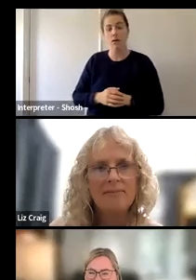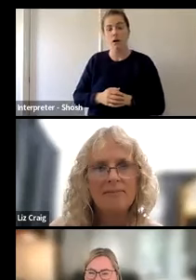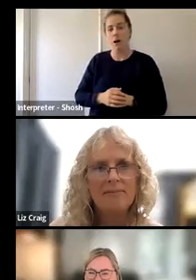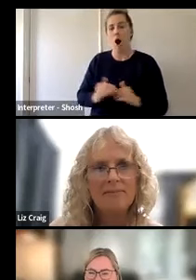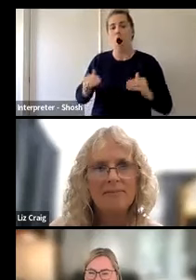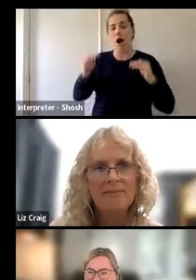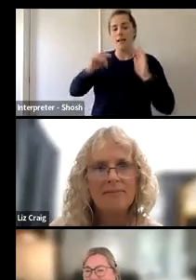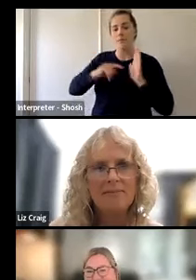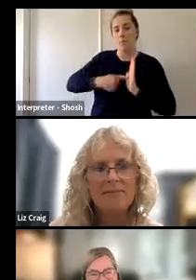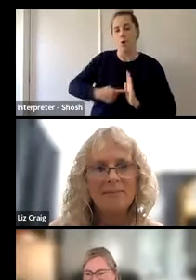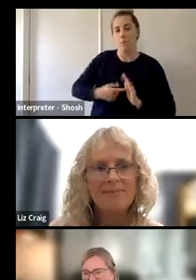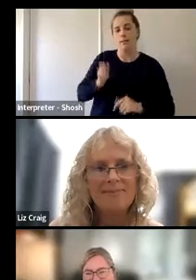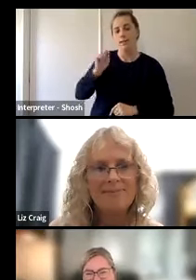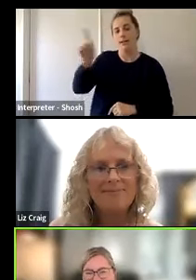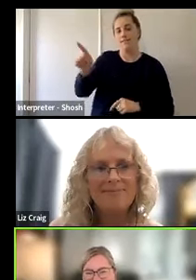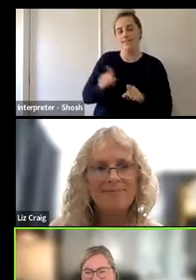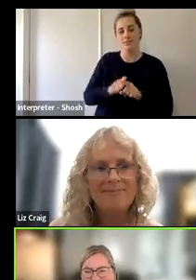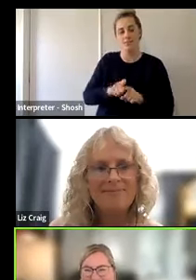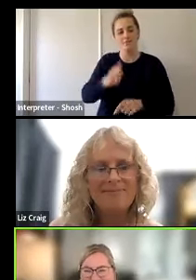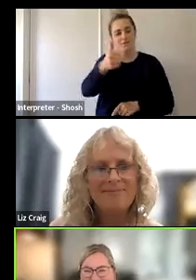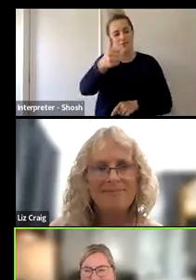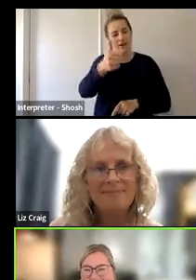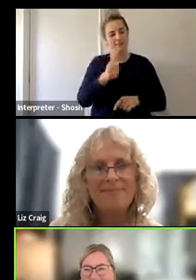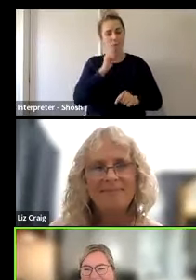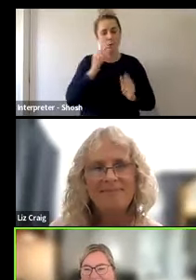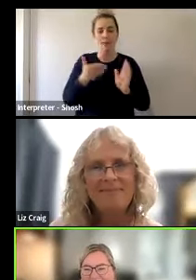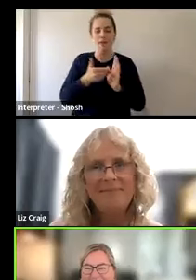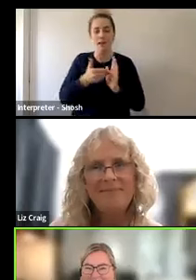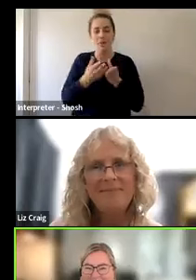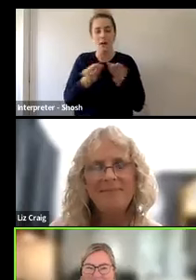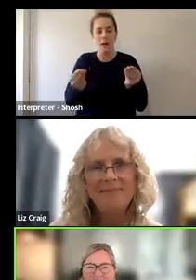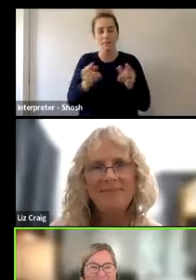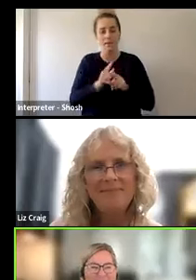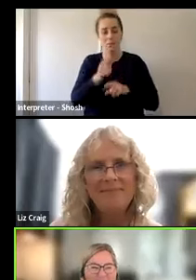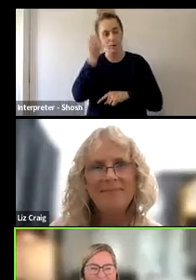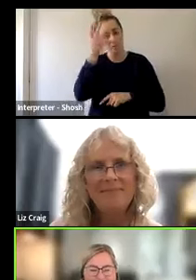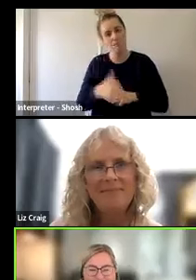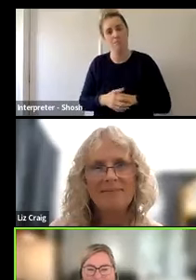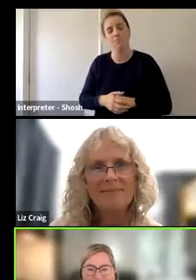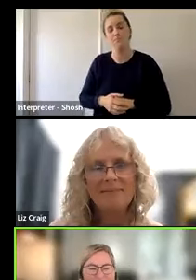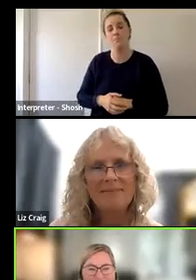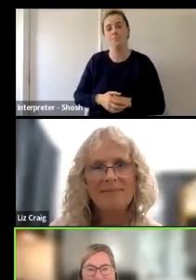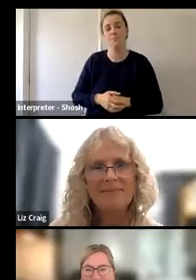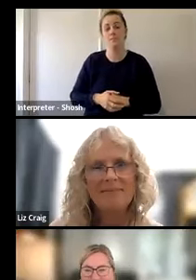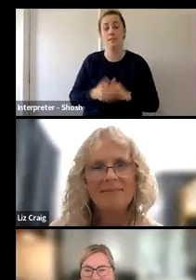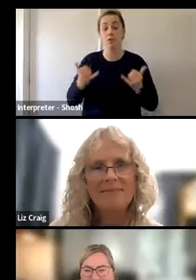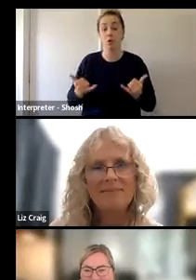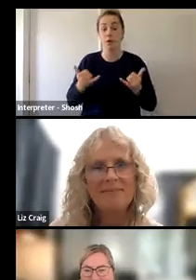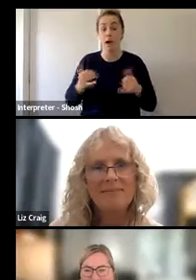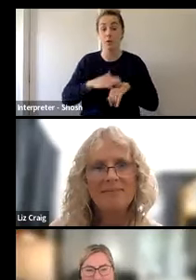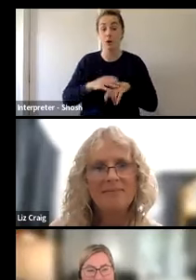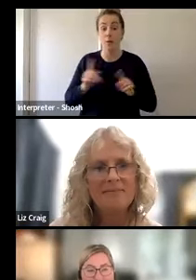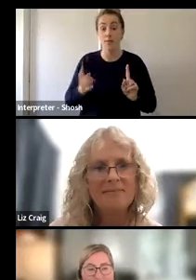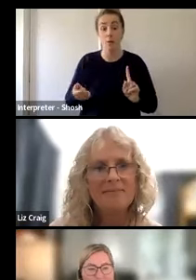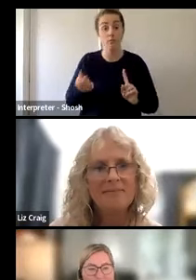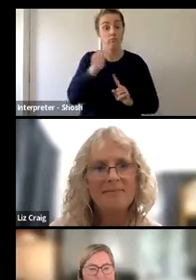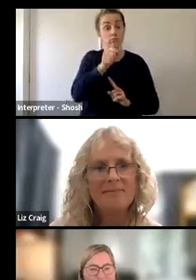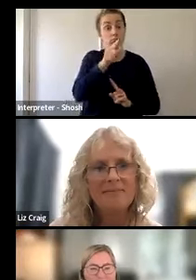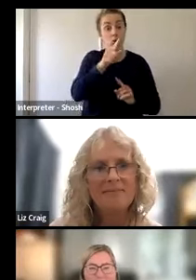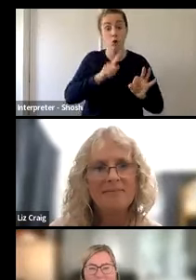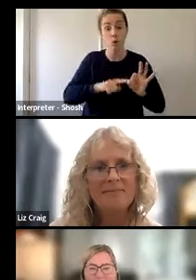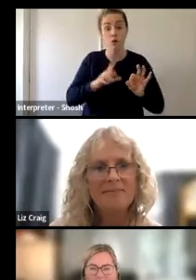which I can fear through. Oh, great. We'll fill in the gaps as they see fit. Thank you. We'll move now. As well. We'll move now